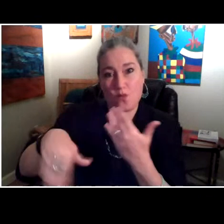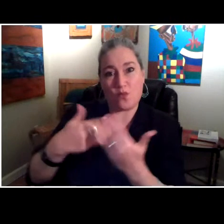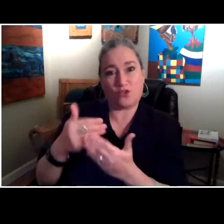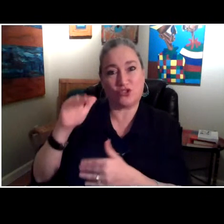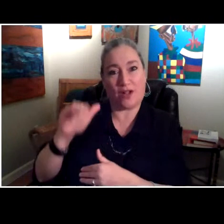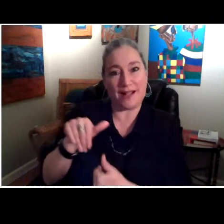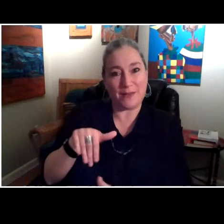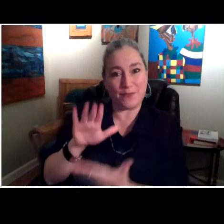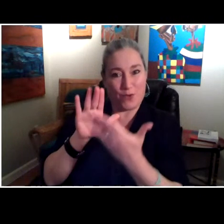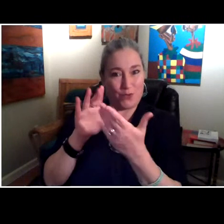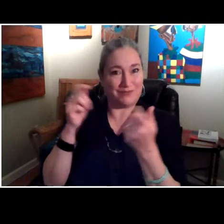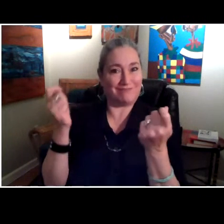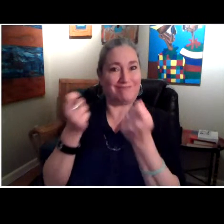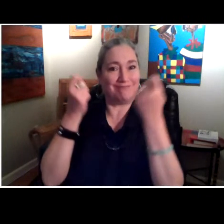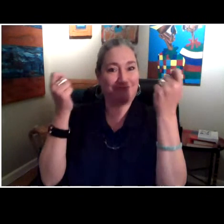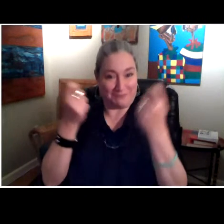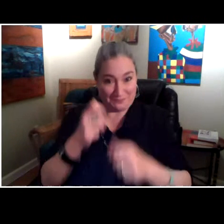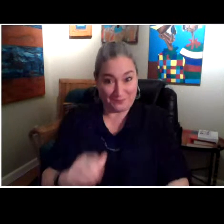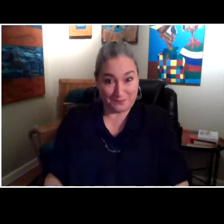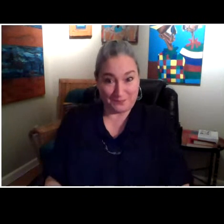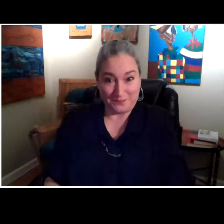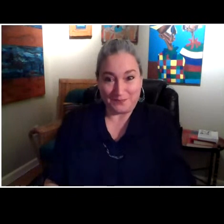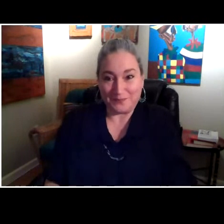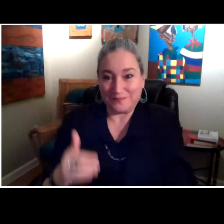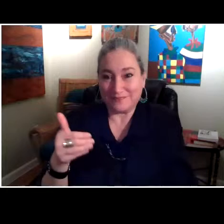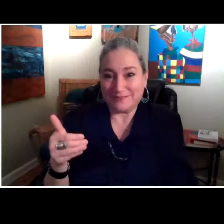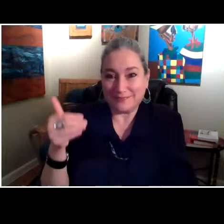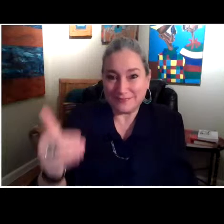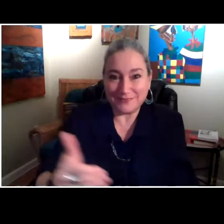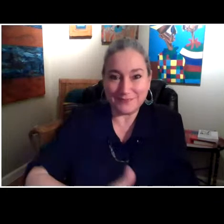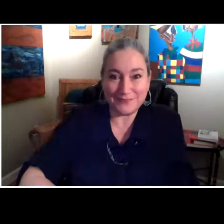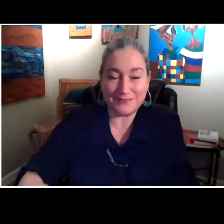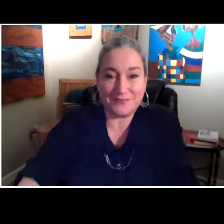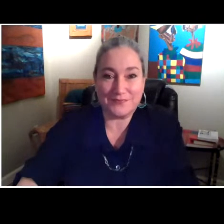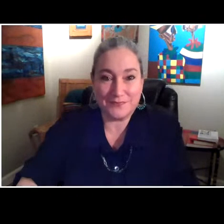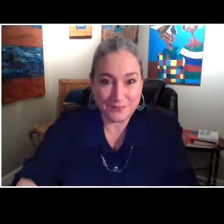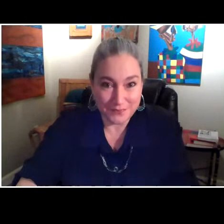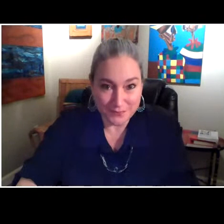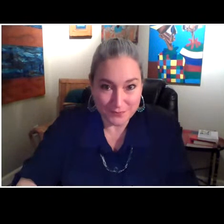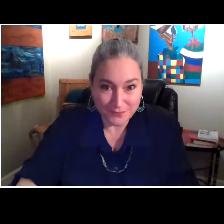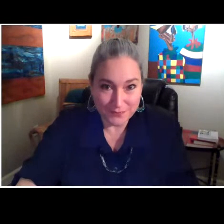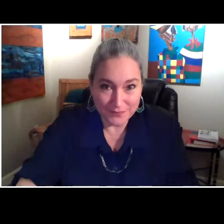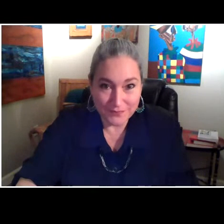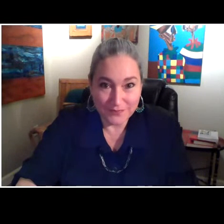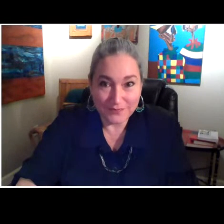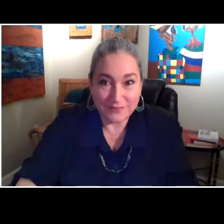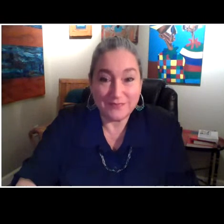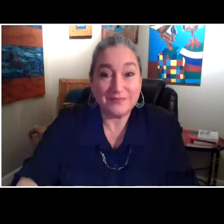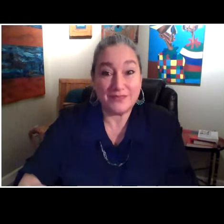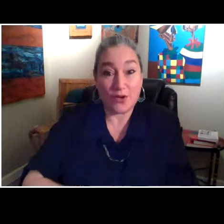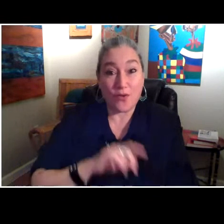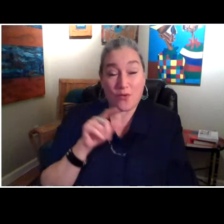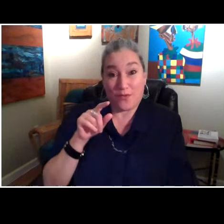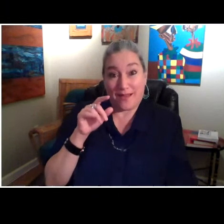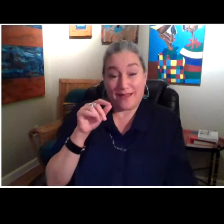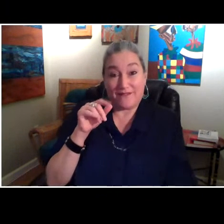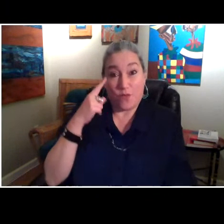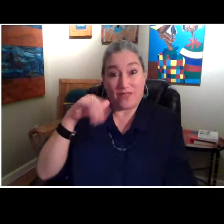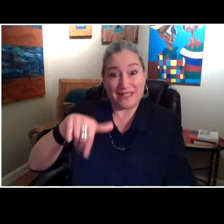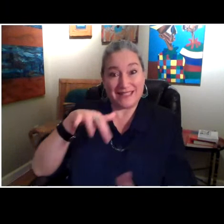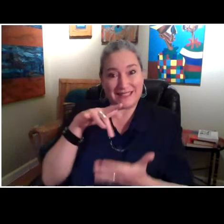more opportunities, meeting deaf people. This is the whole child approach that's celebrated. Next